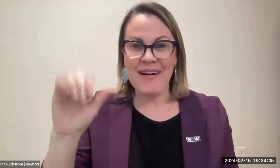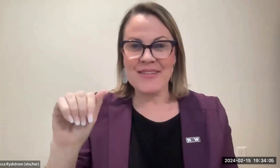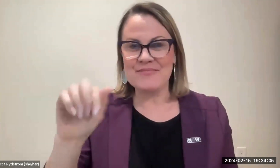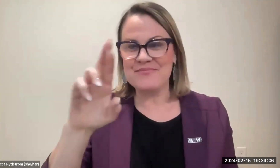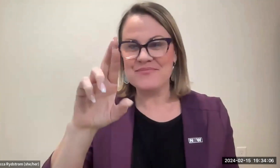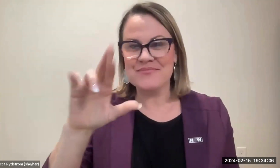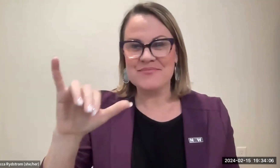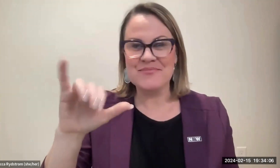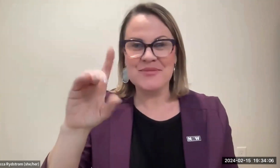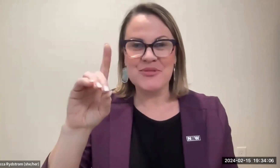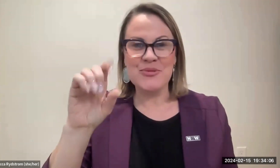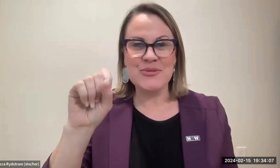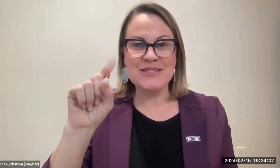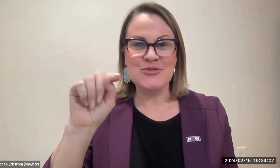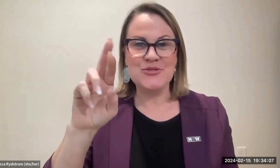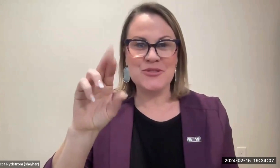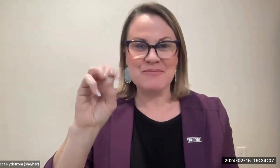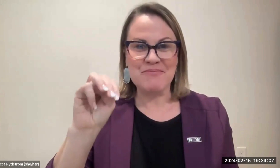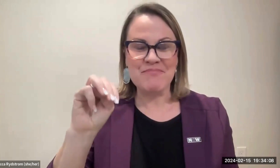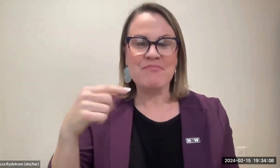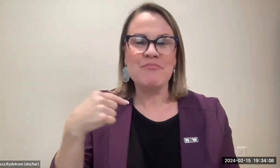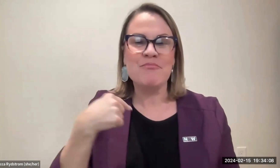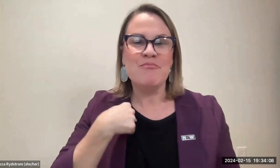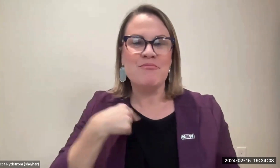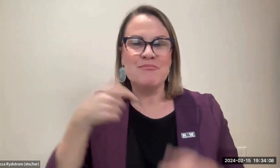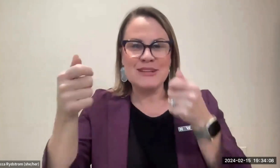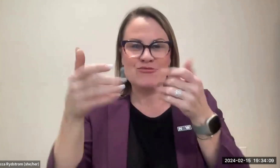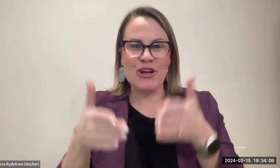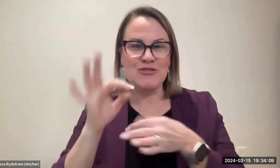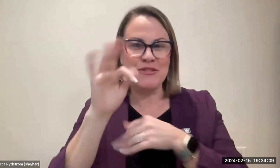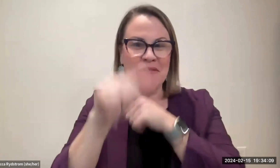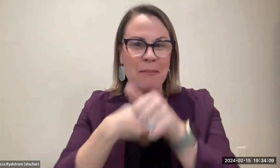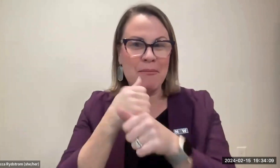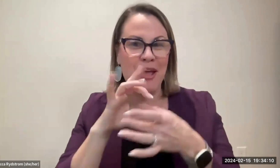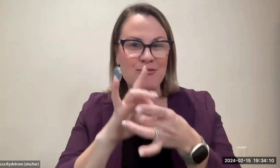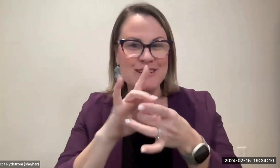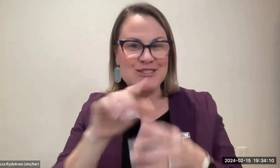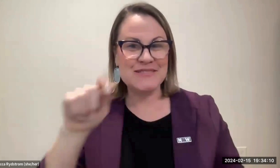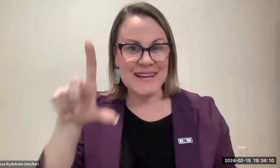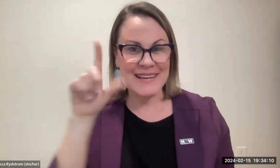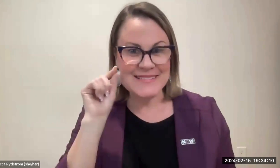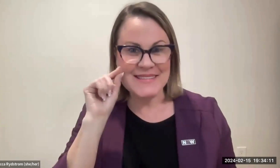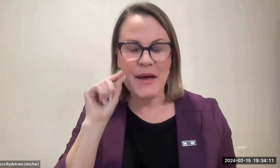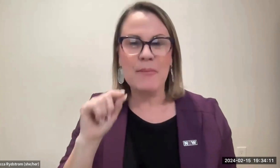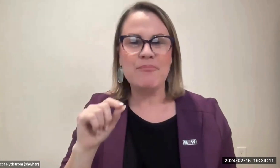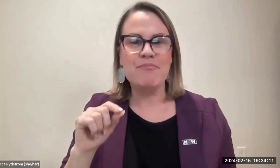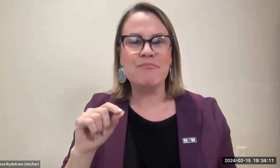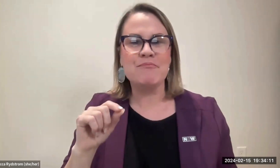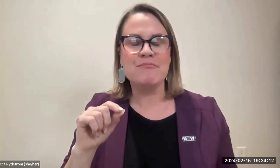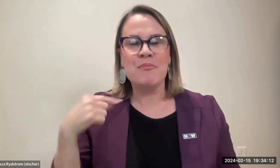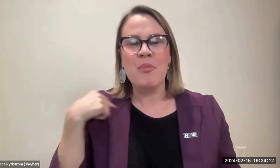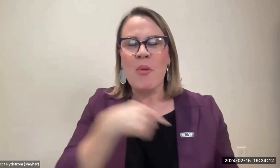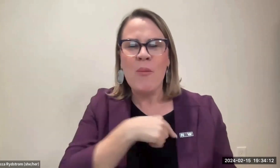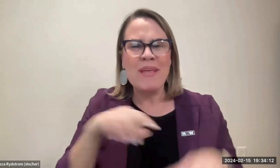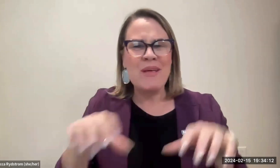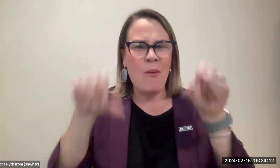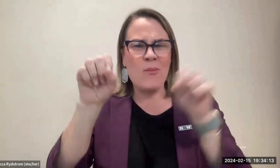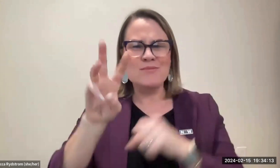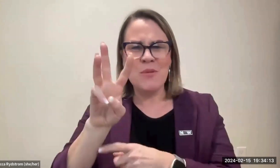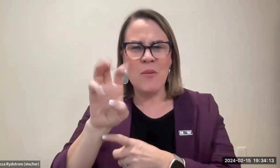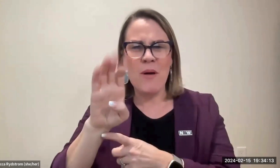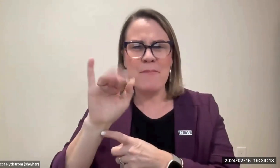evening. I am Rebecca Rydstrom, and I'm the Director of Alumni Relations at